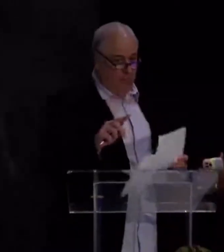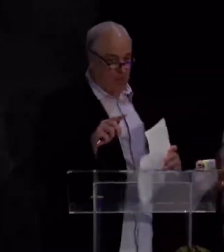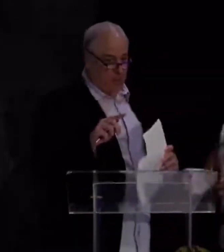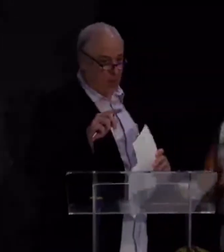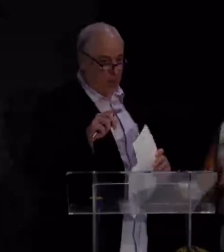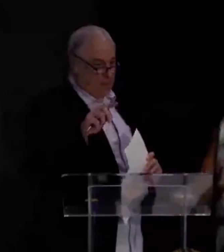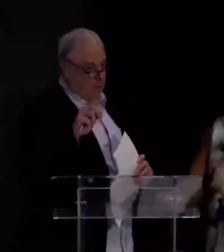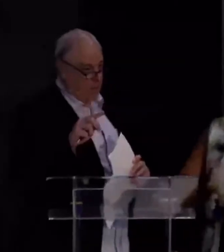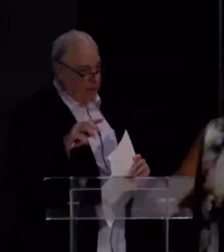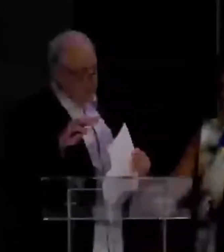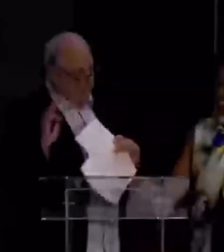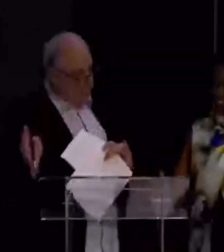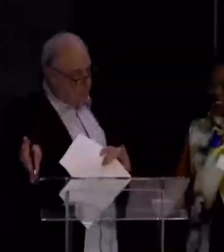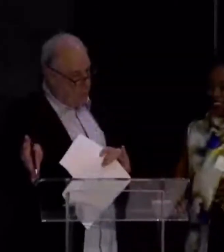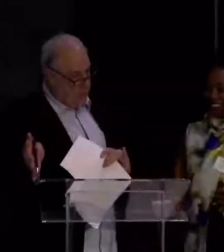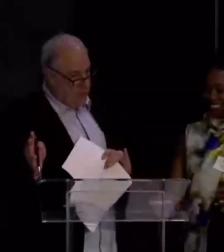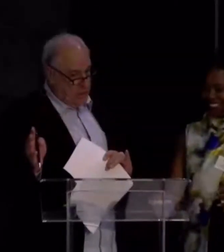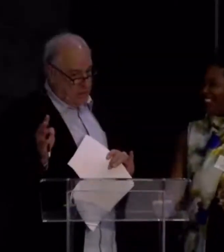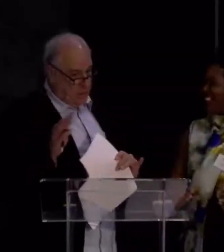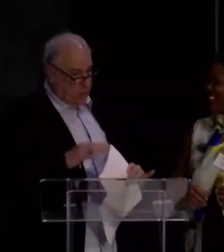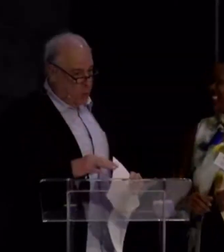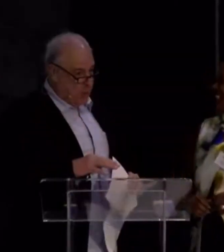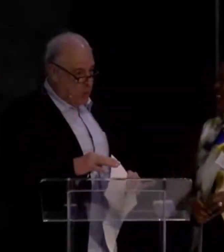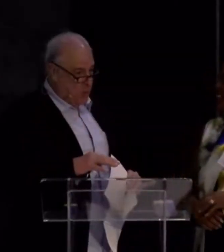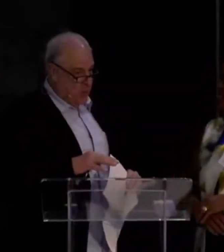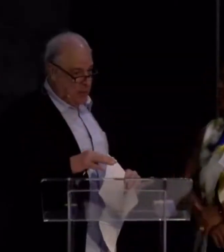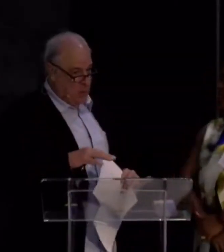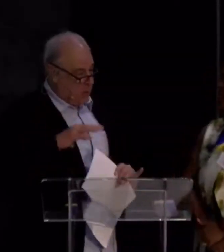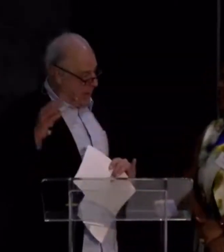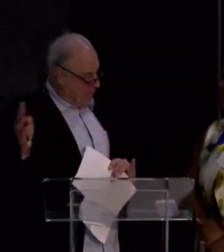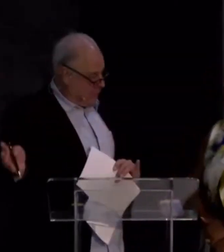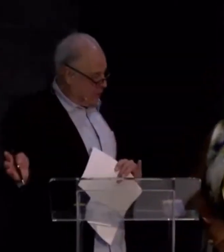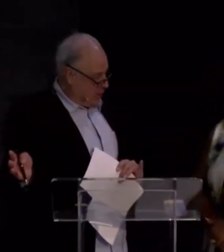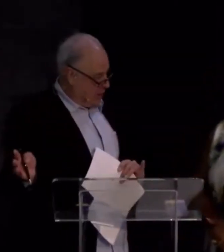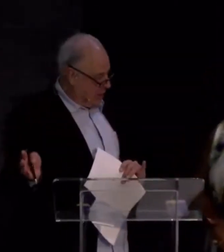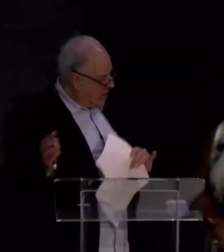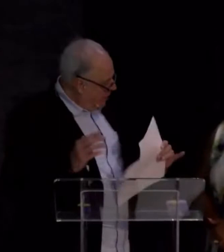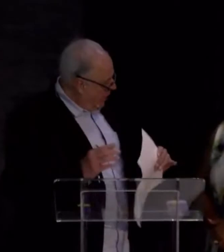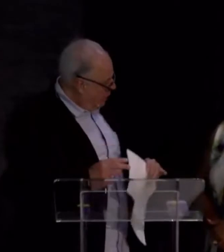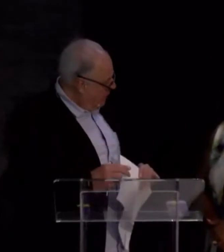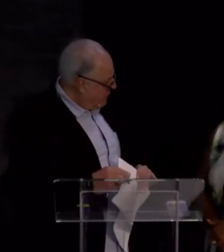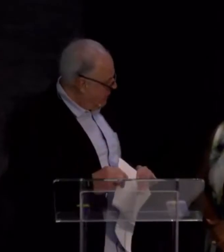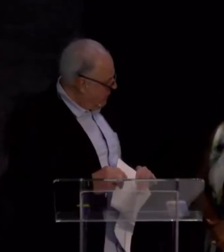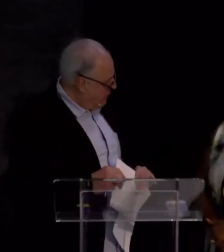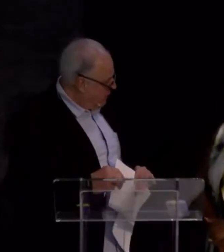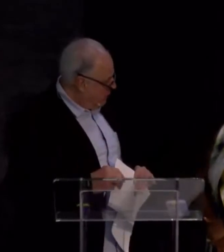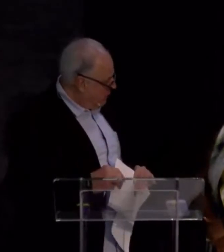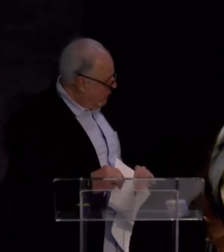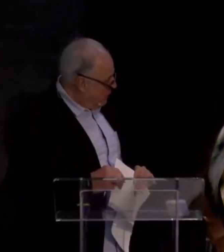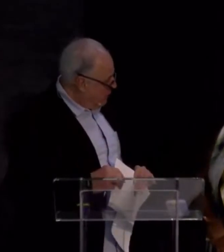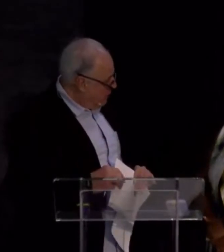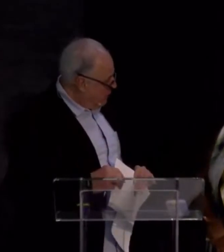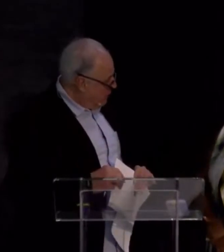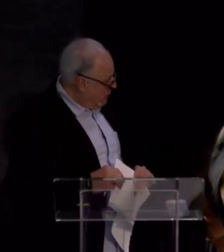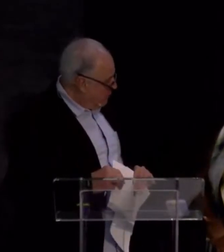you felt, because it's a great counterpoint to the gloom and doom which I have just articulated. How are you feeling today?